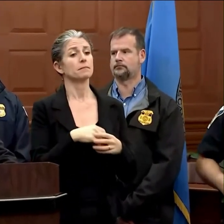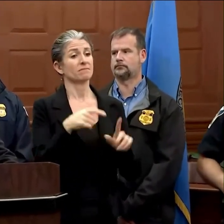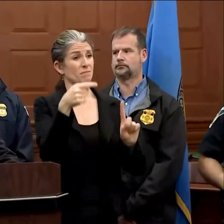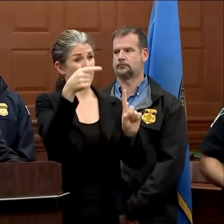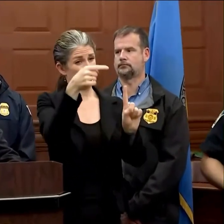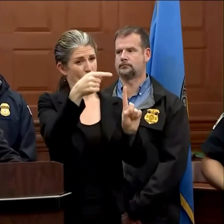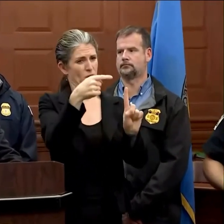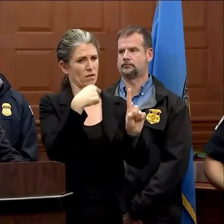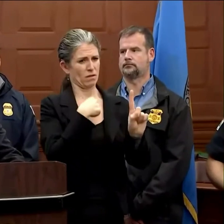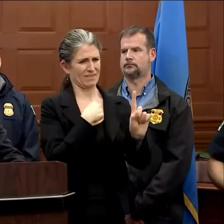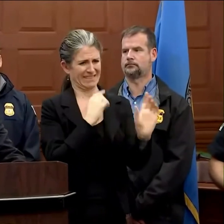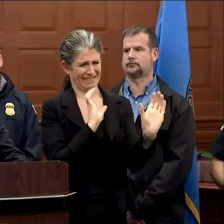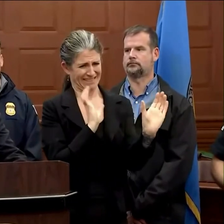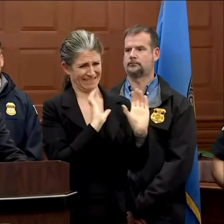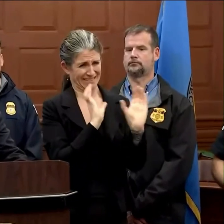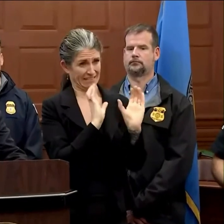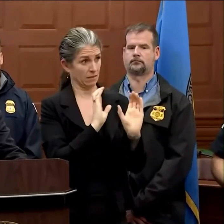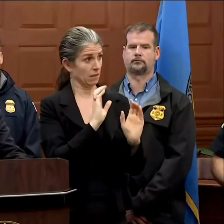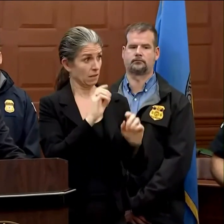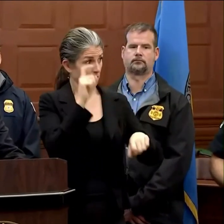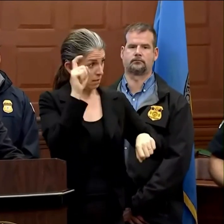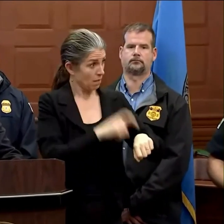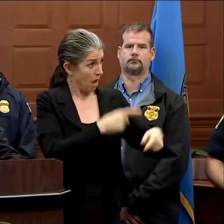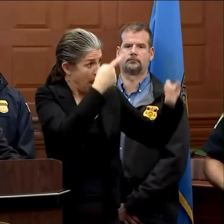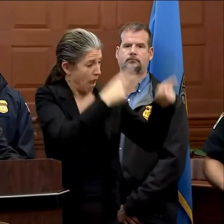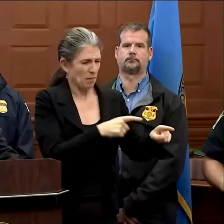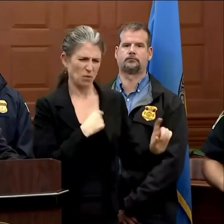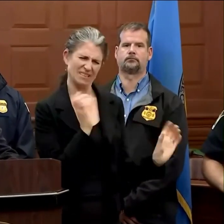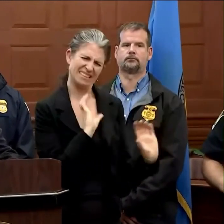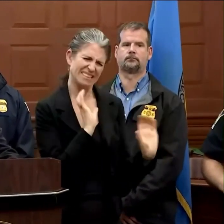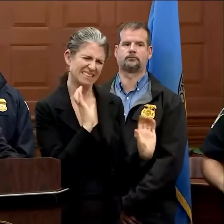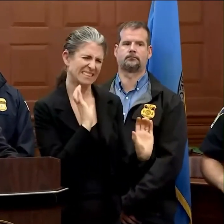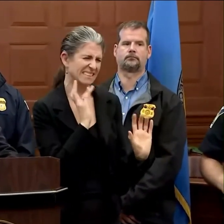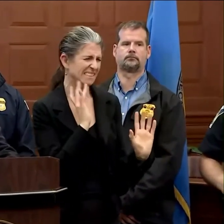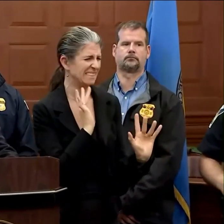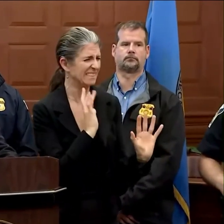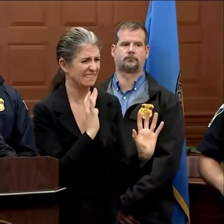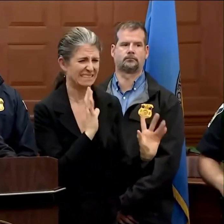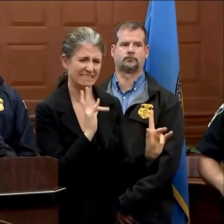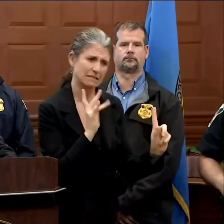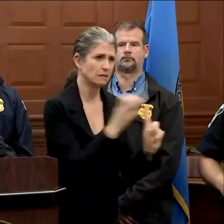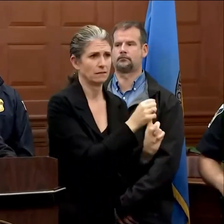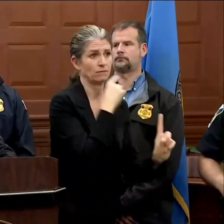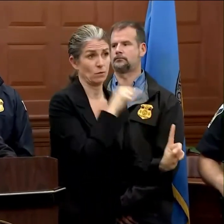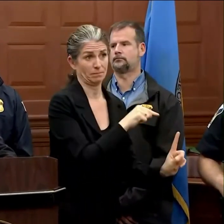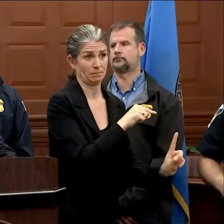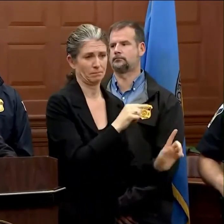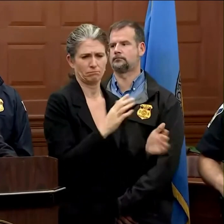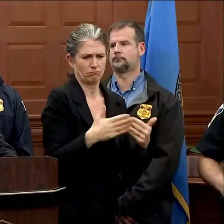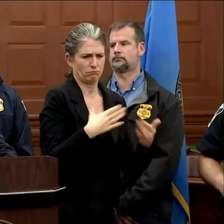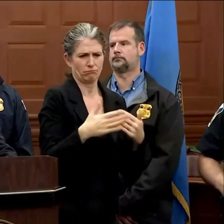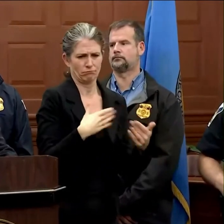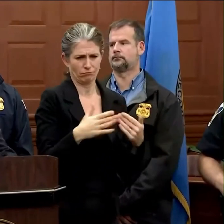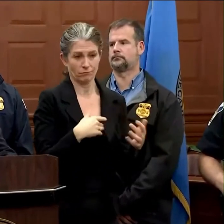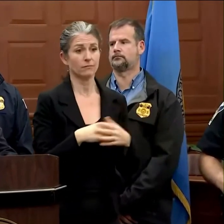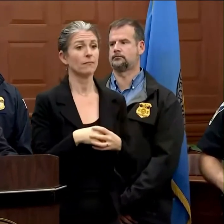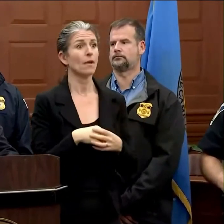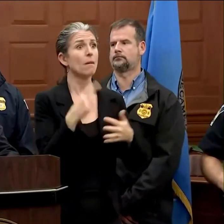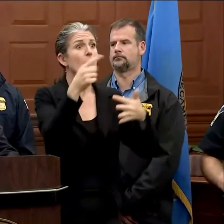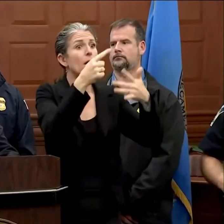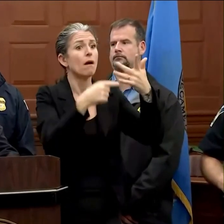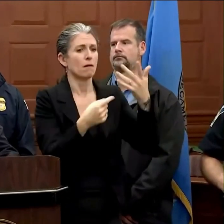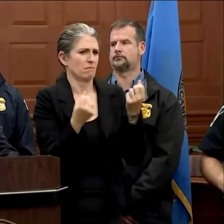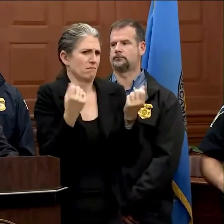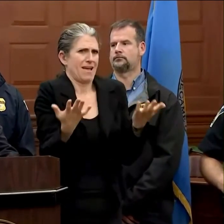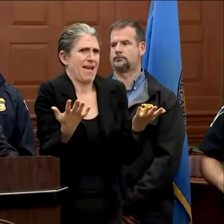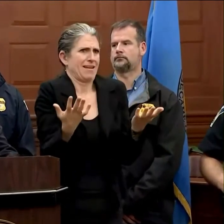nonstop since the minute we started speaking with you, and long before that. So all of these options are on the table, as we knew. We continued to